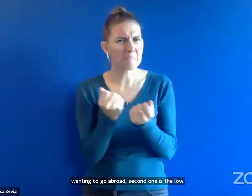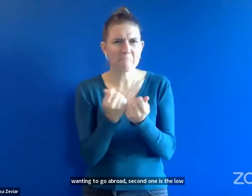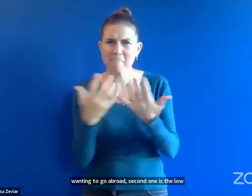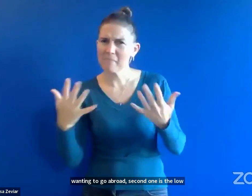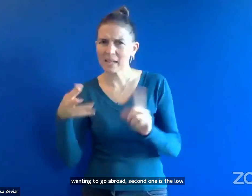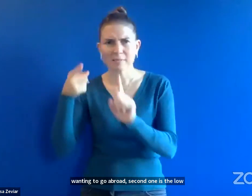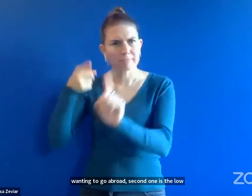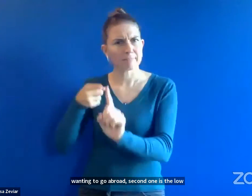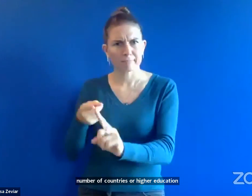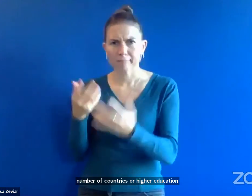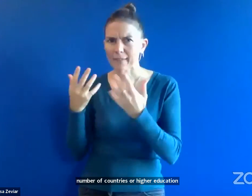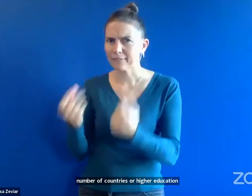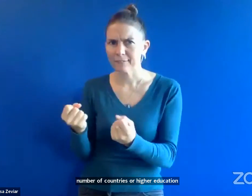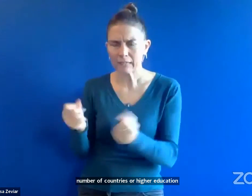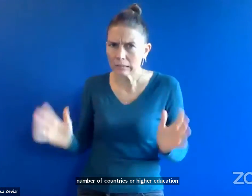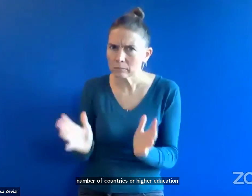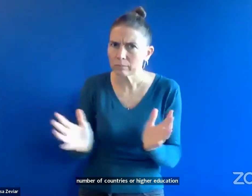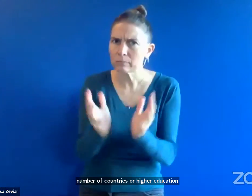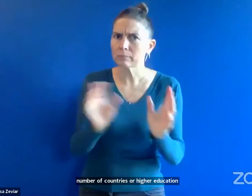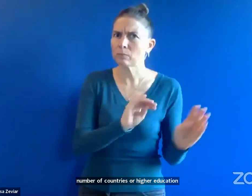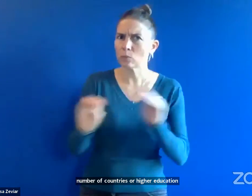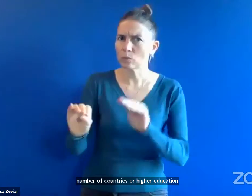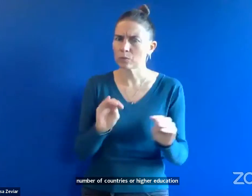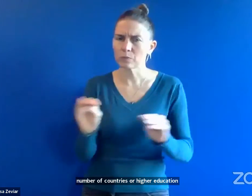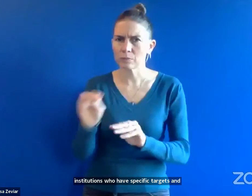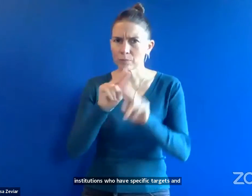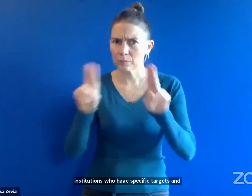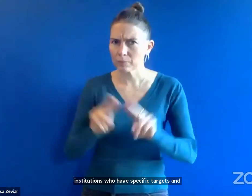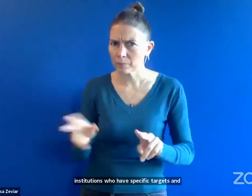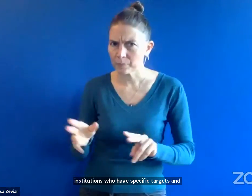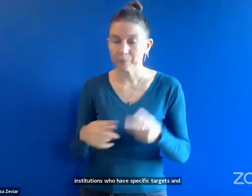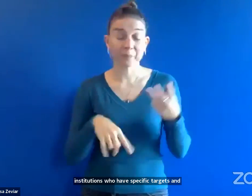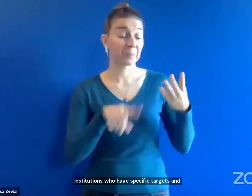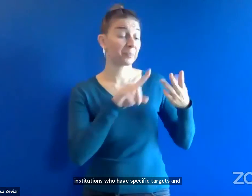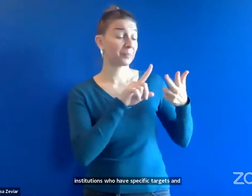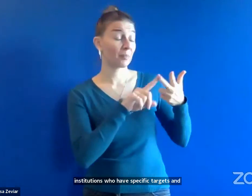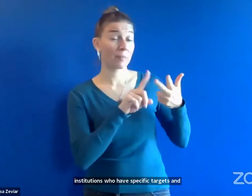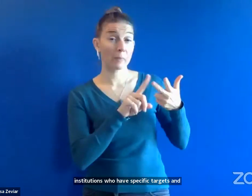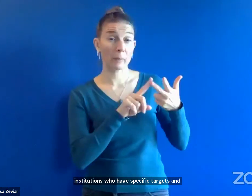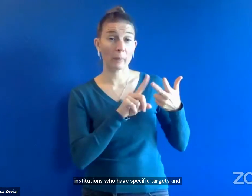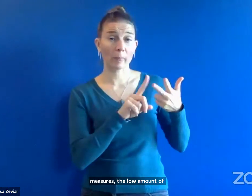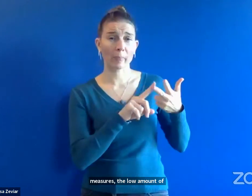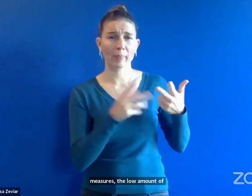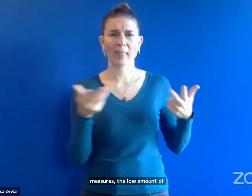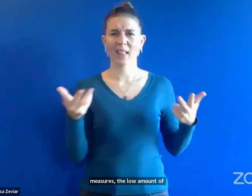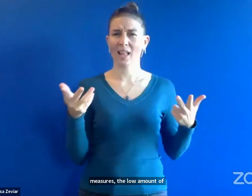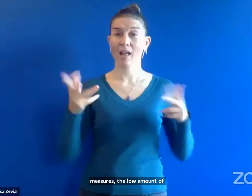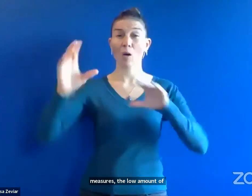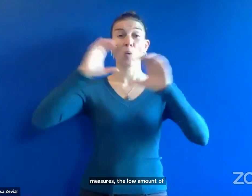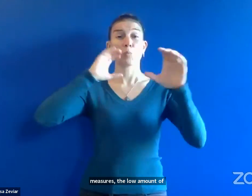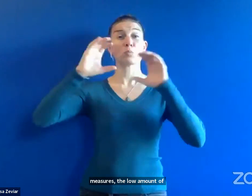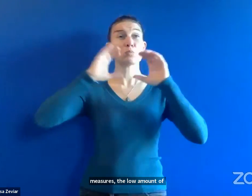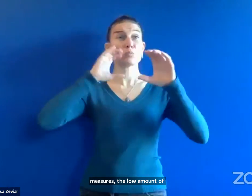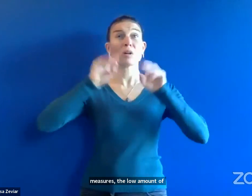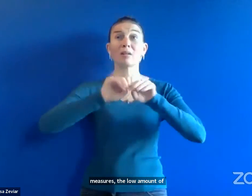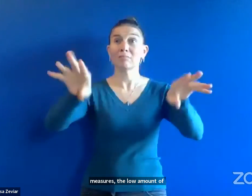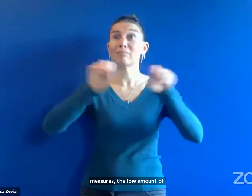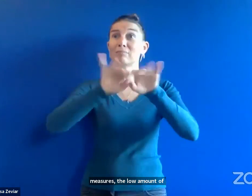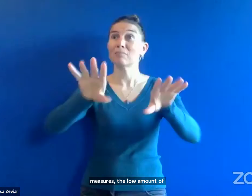and measures. The low amount of inclusive communication methods used to promote